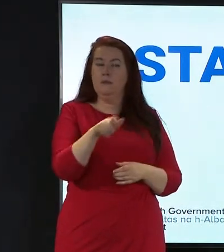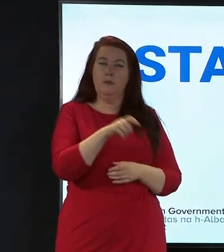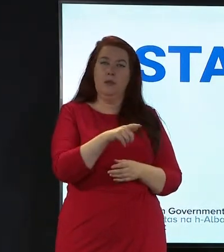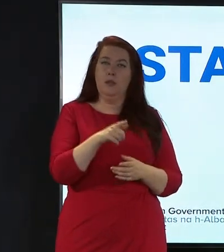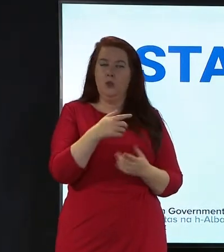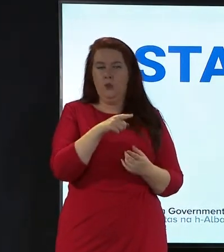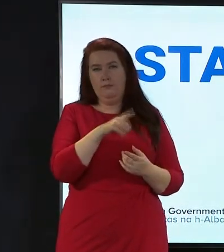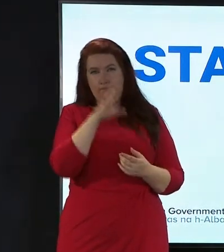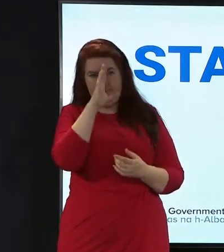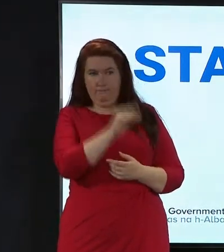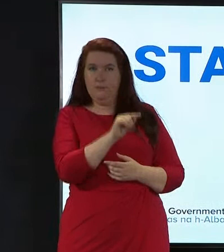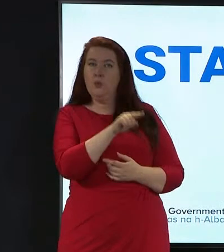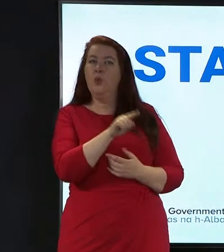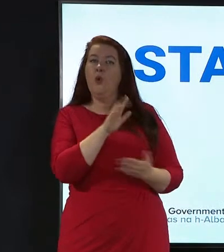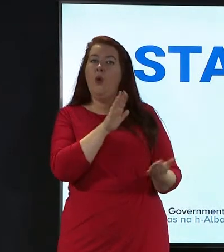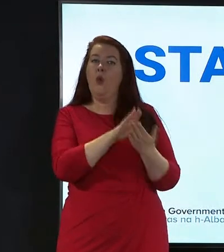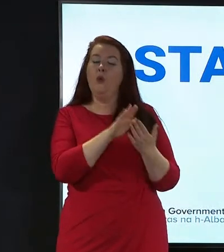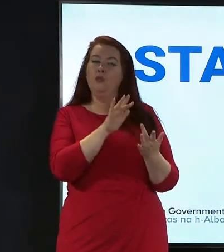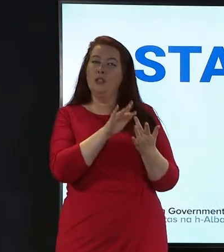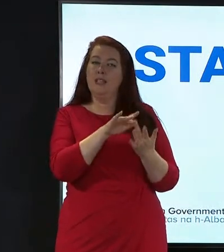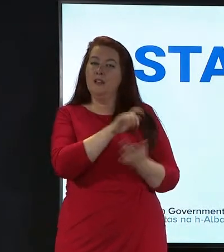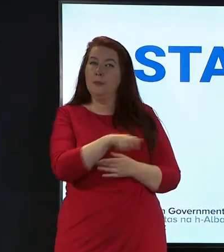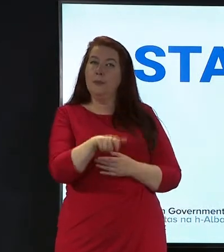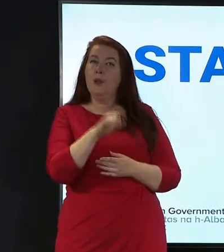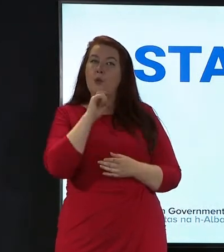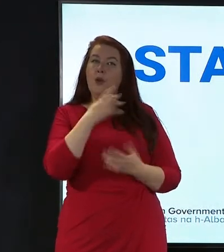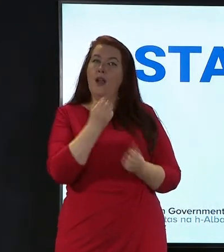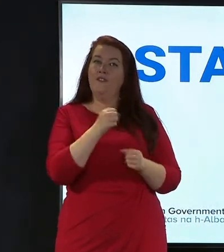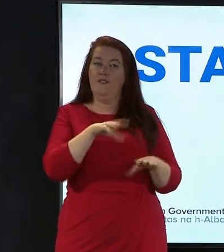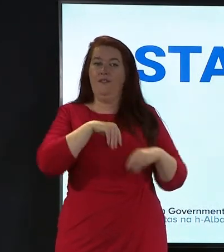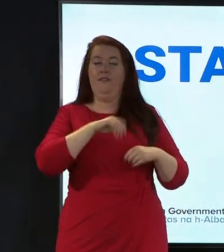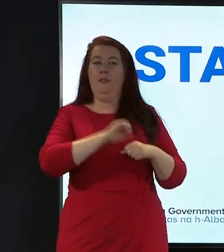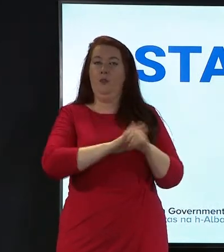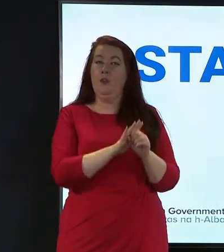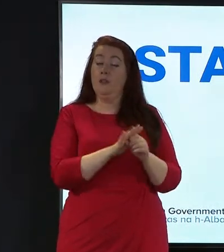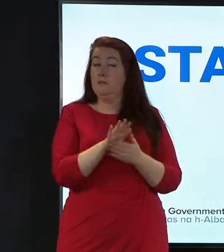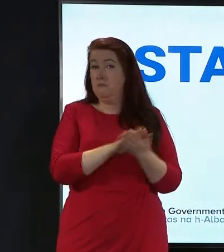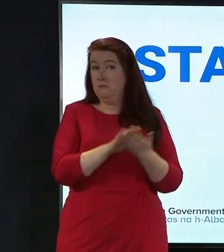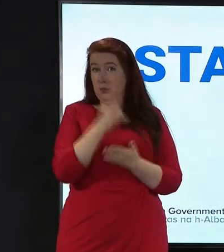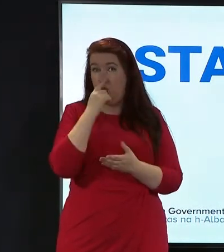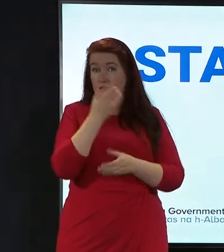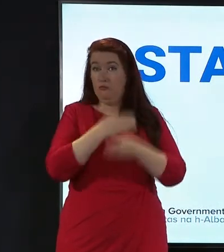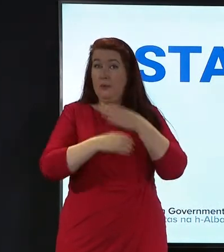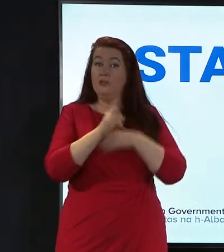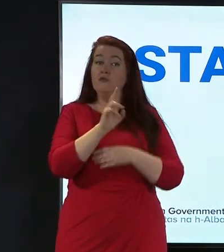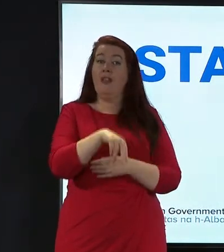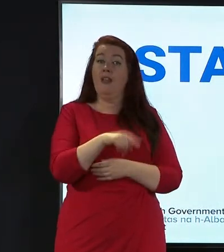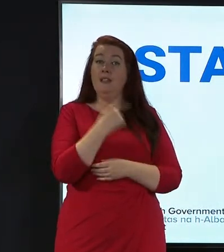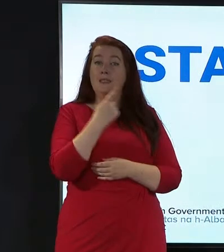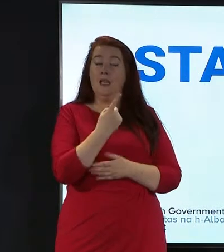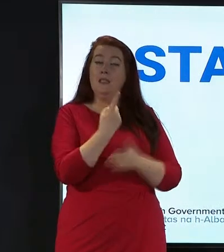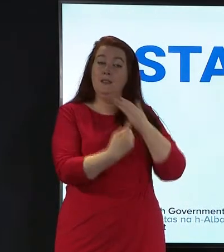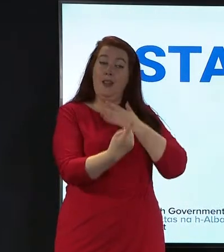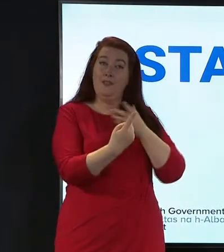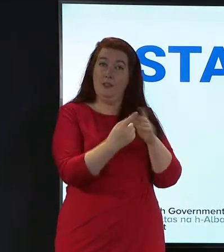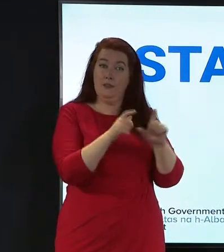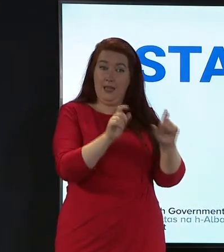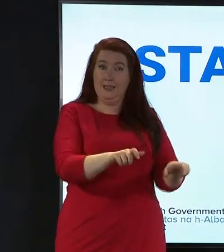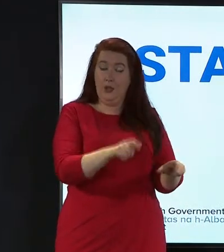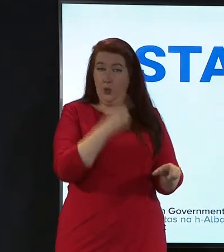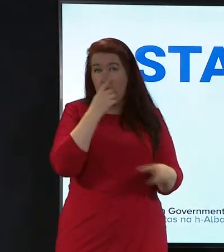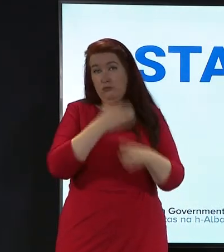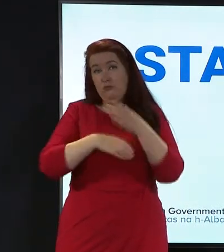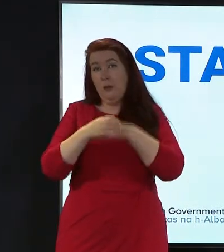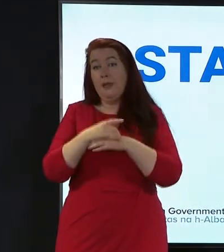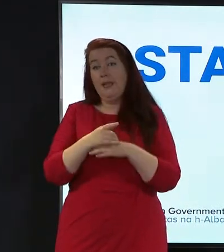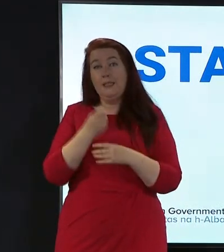as close contacts of positive cases? For instance, could it be replaced by a system of daily testing? And